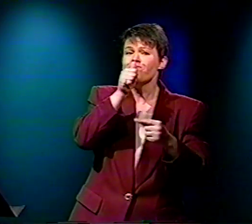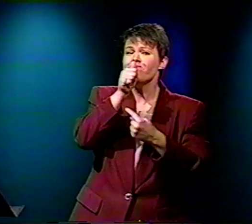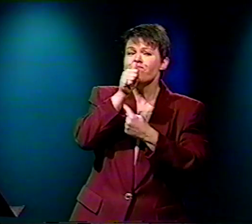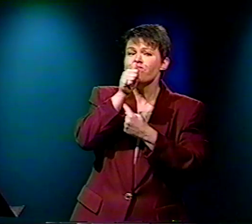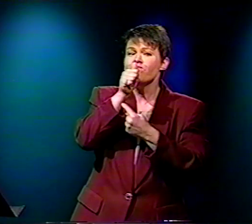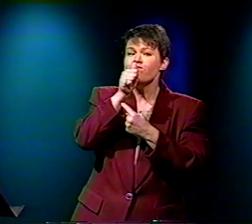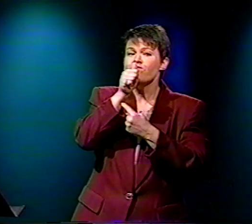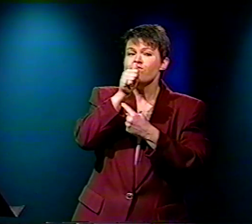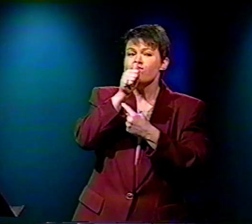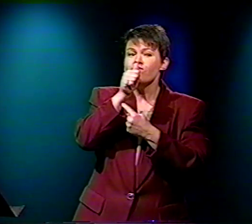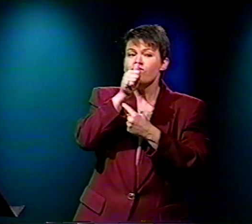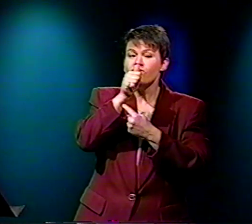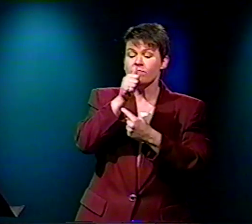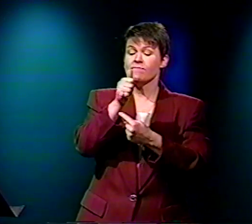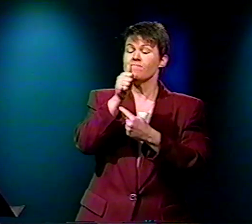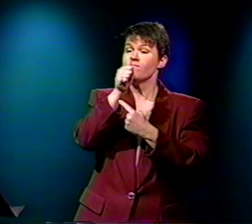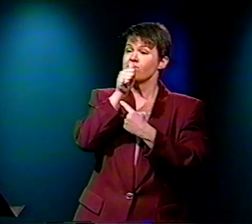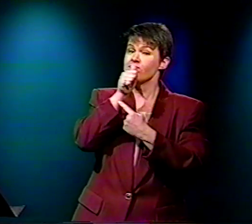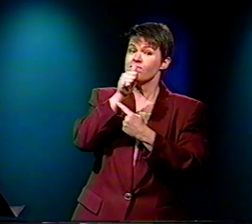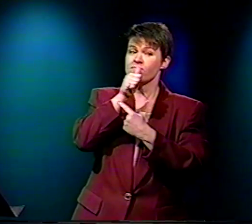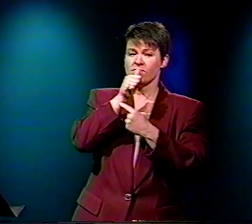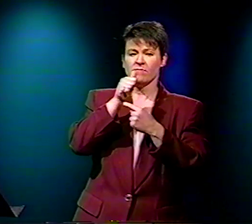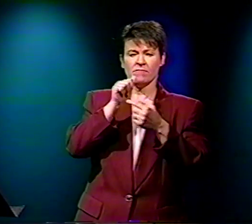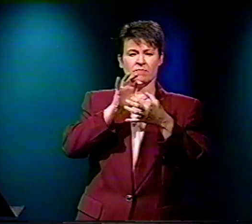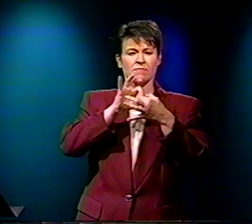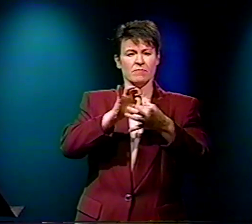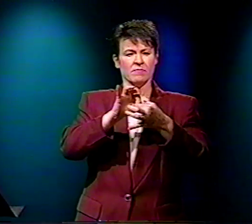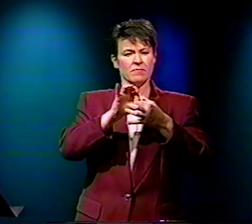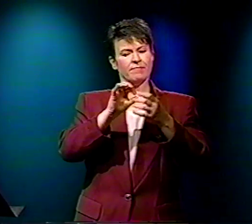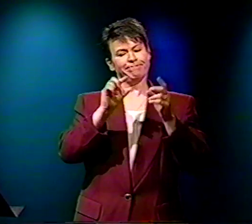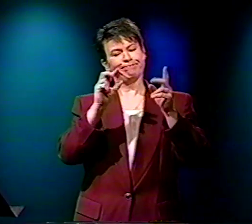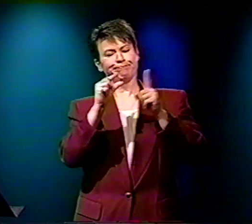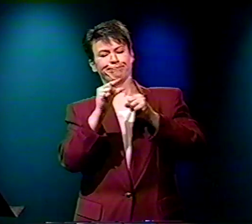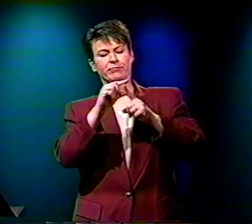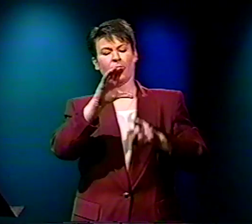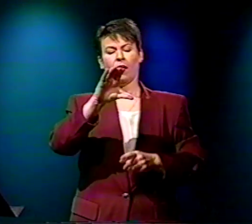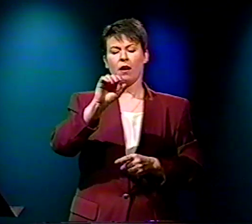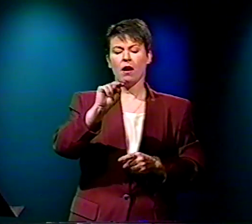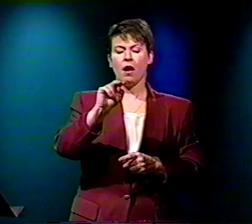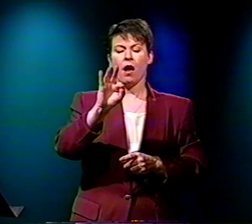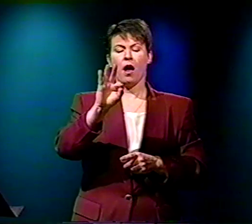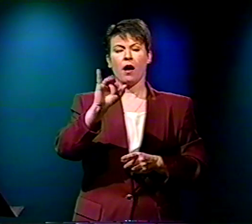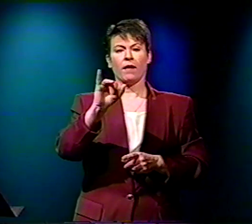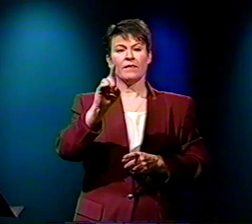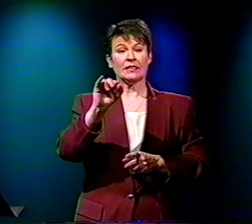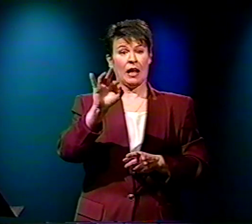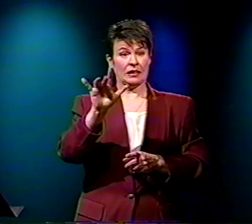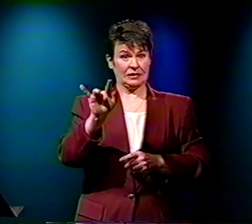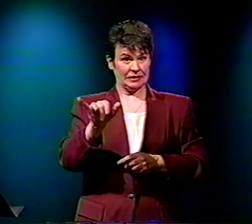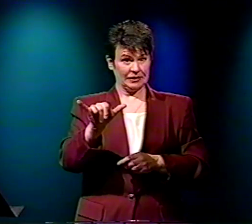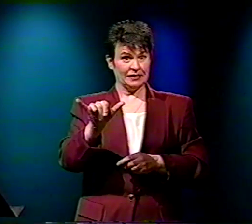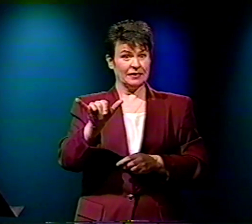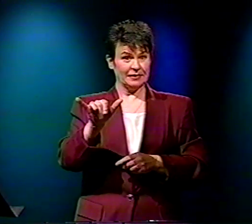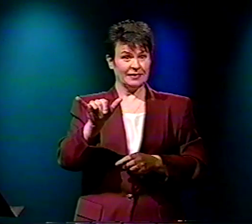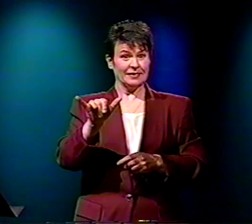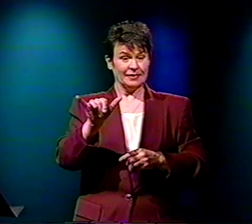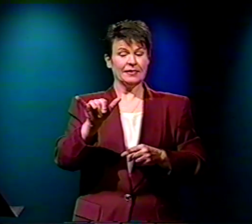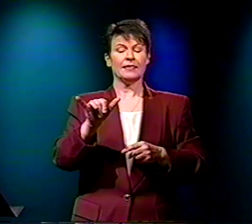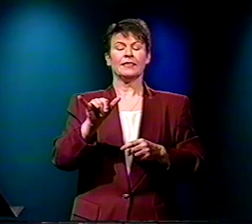to abide by confidentiality. Now, this sign for confidentiality, you know, has been used